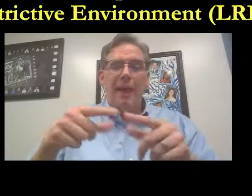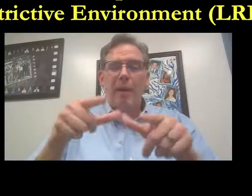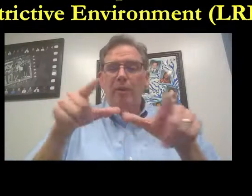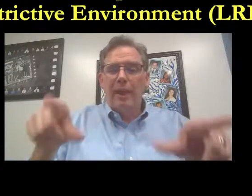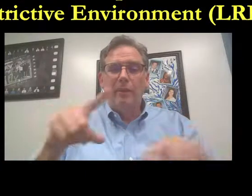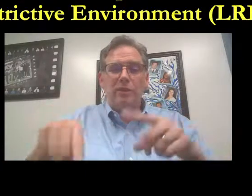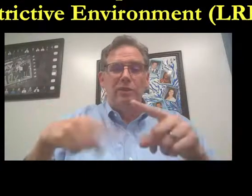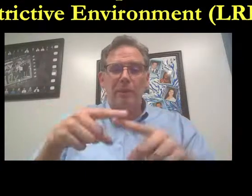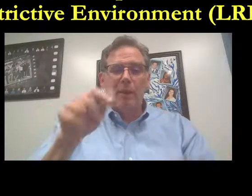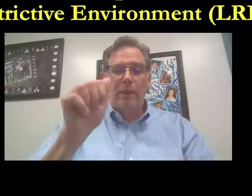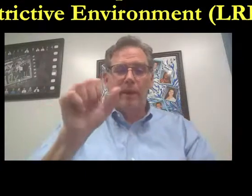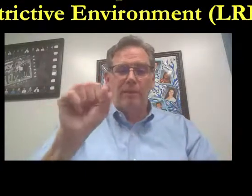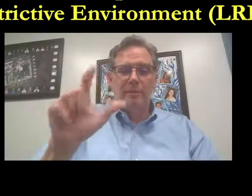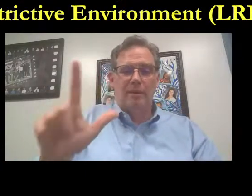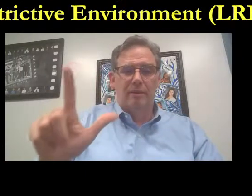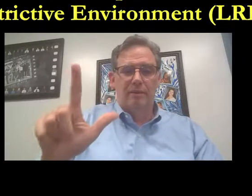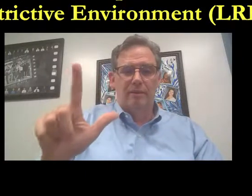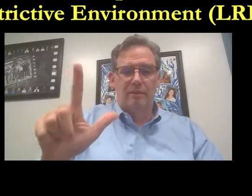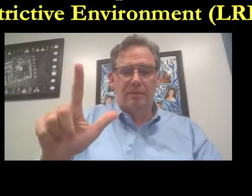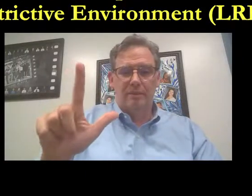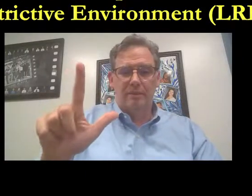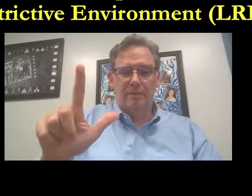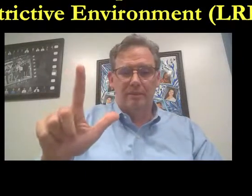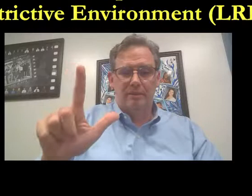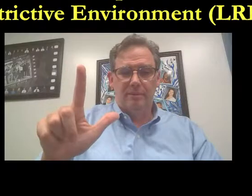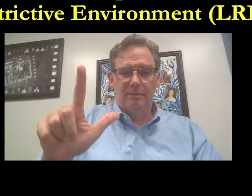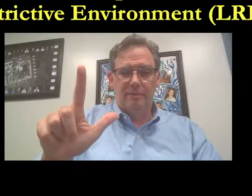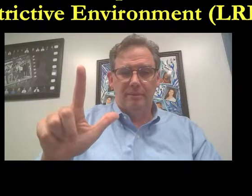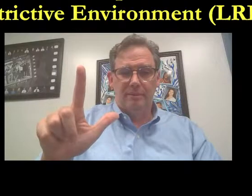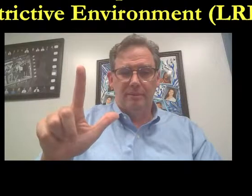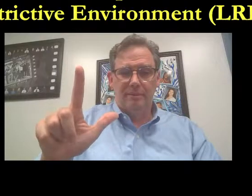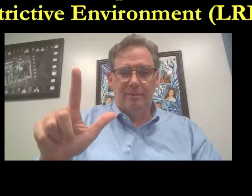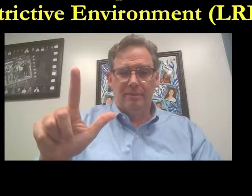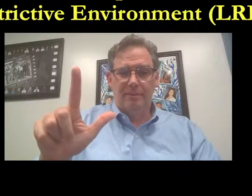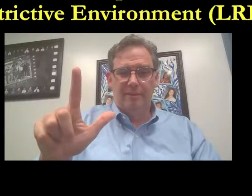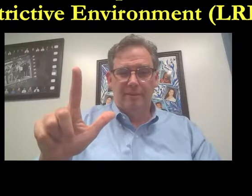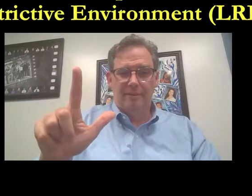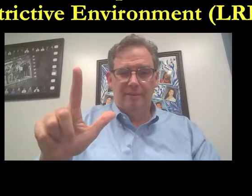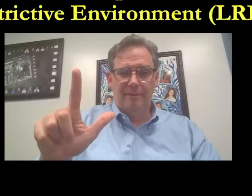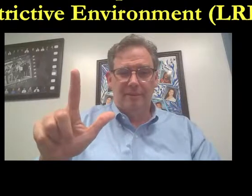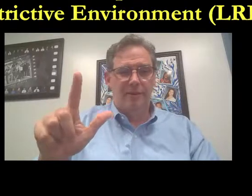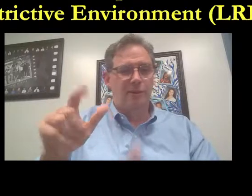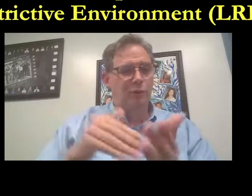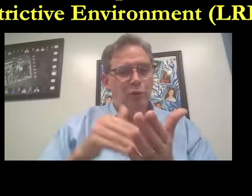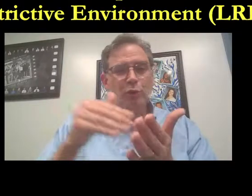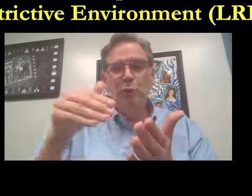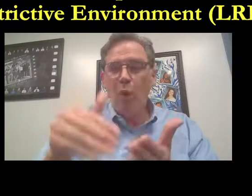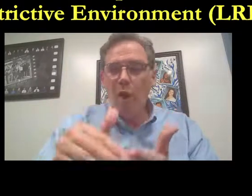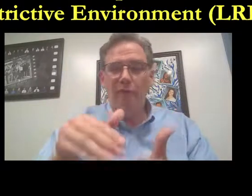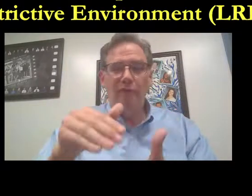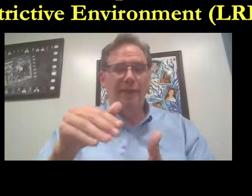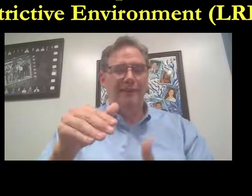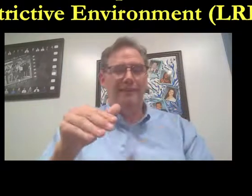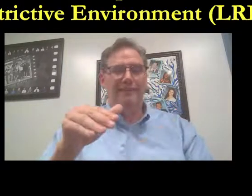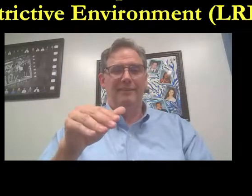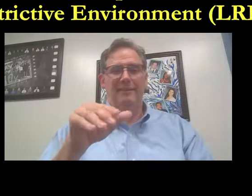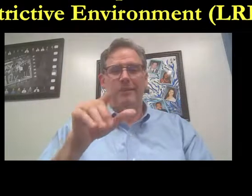And I still caution people, it's not about language, it's about ASL.